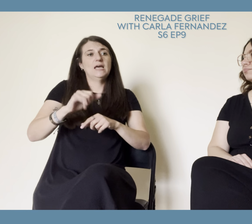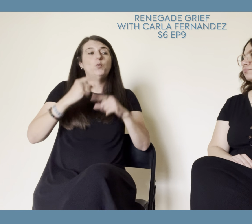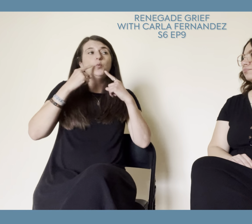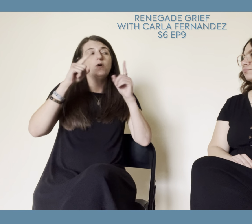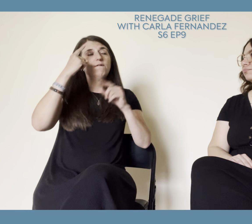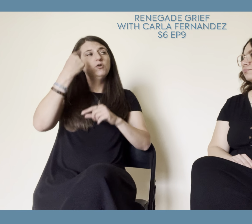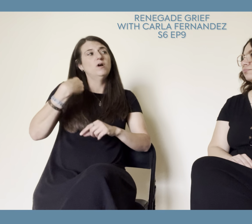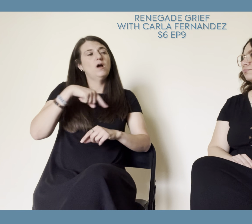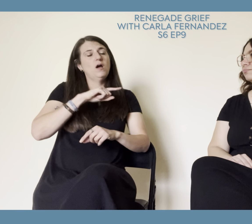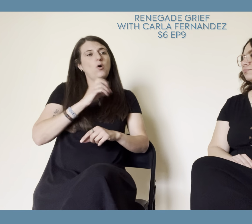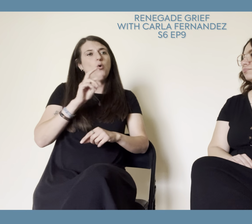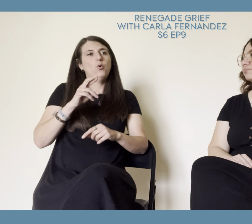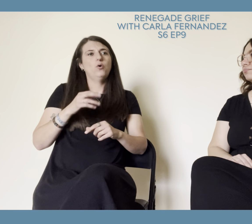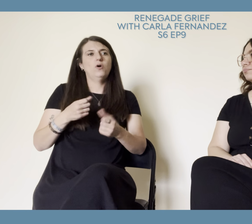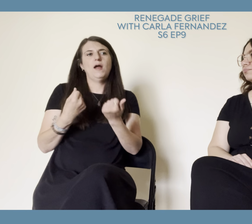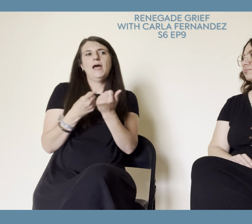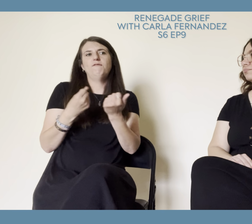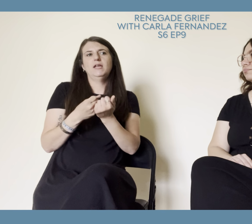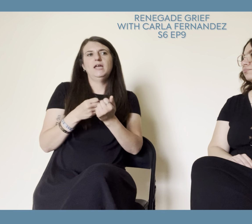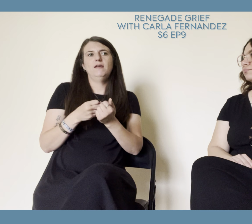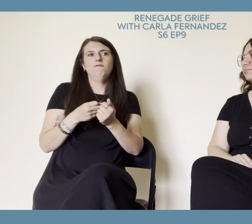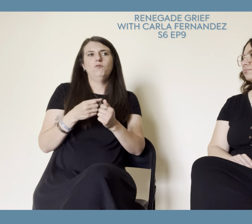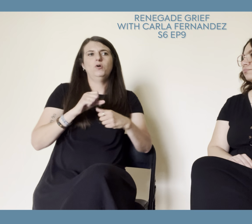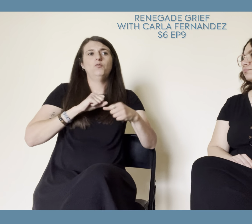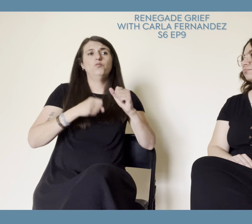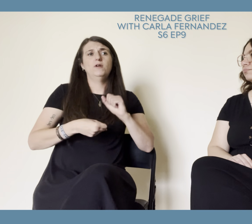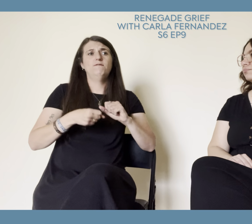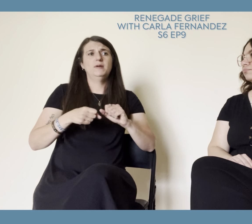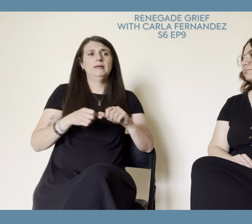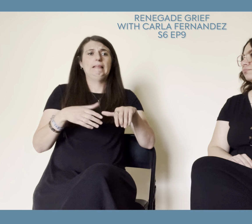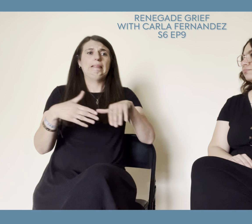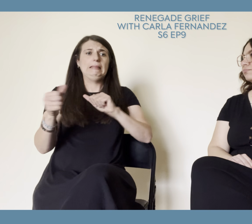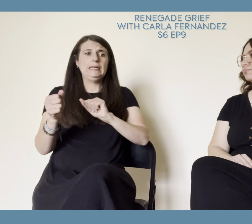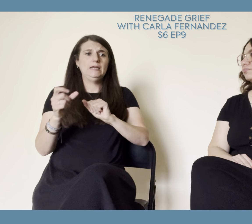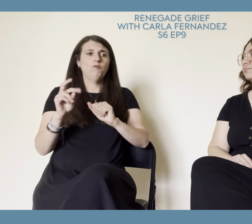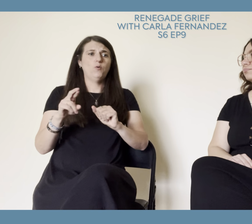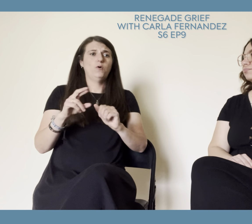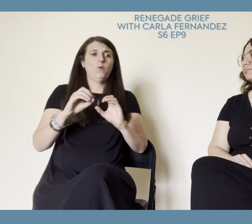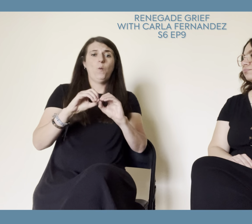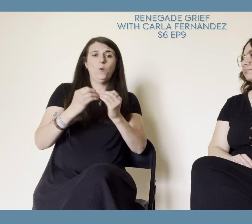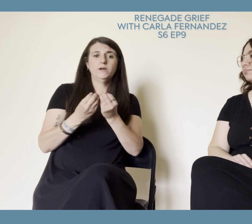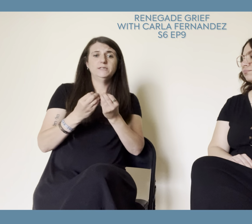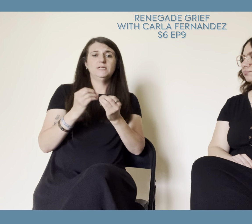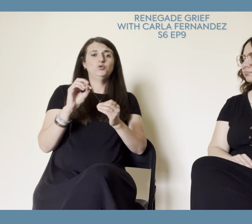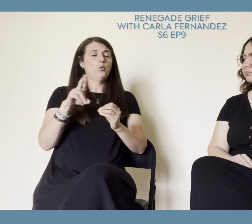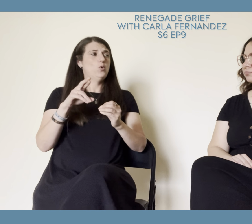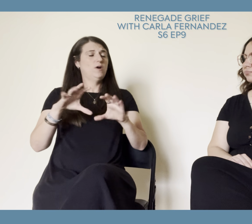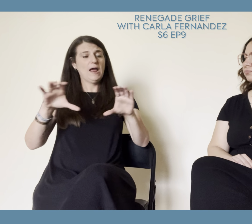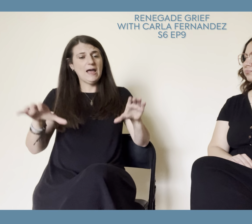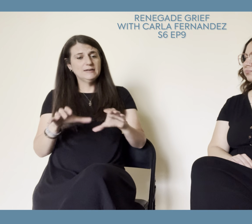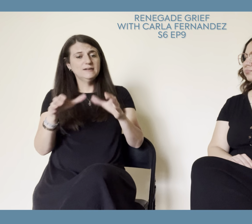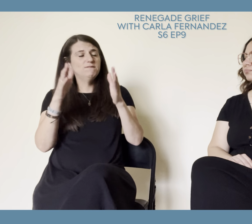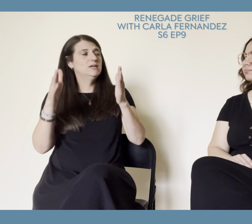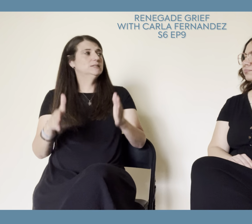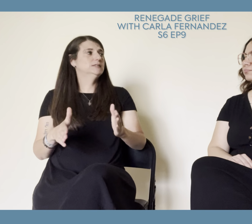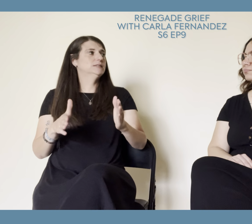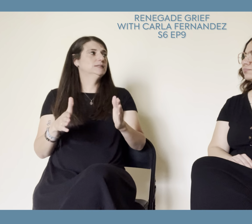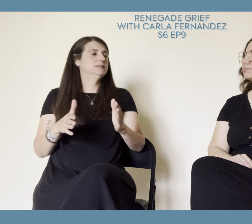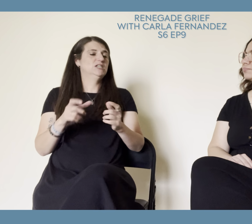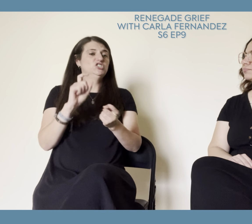for bereavement leave policy changes at our organizations, or becoming activists by changing laws or